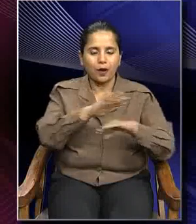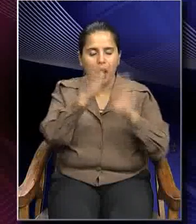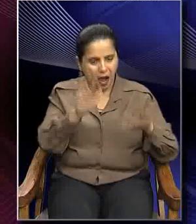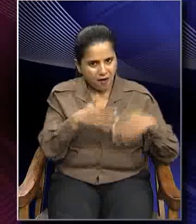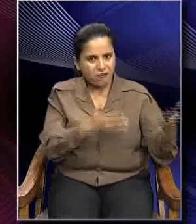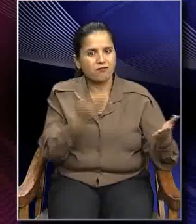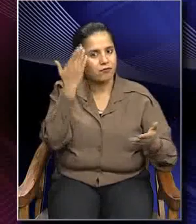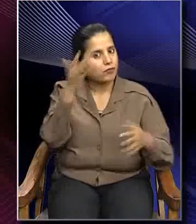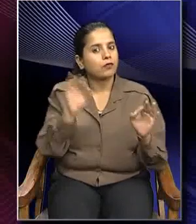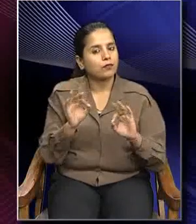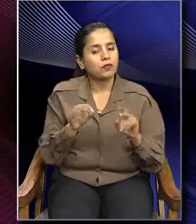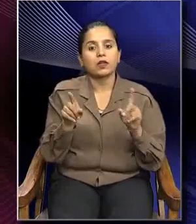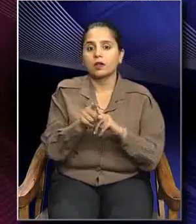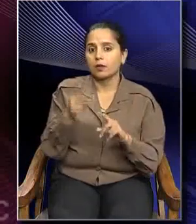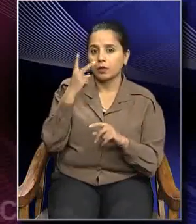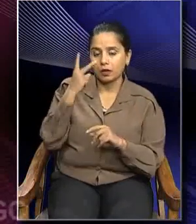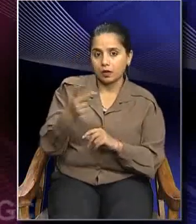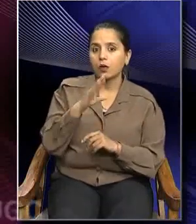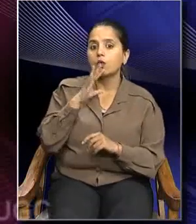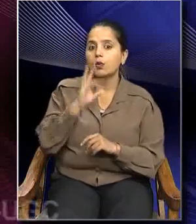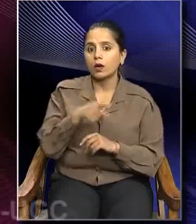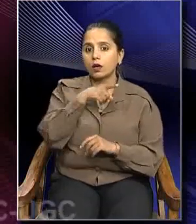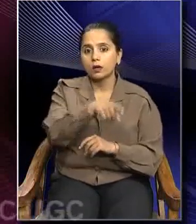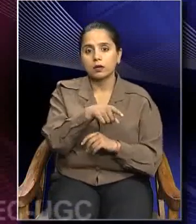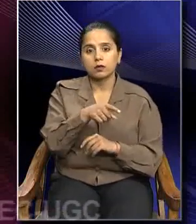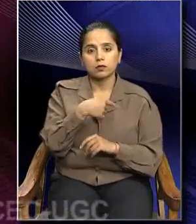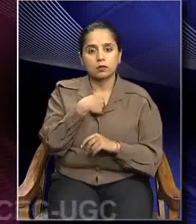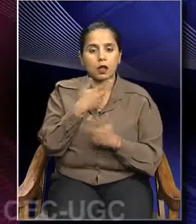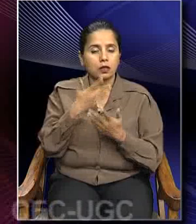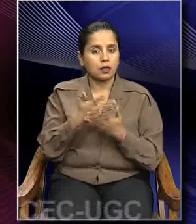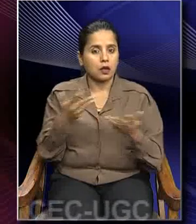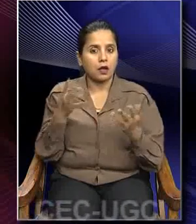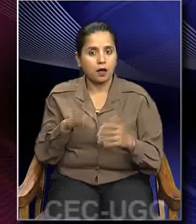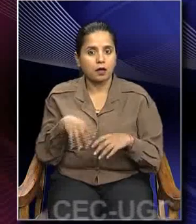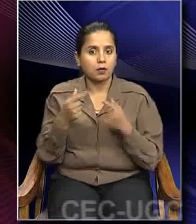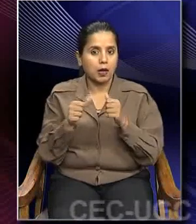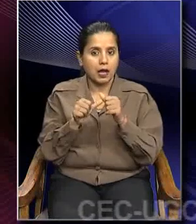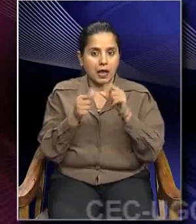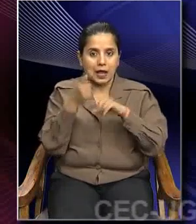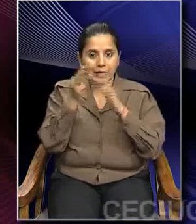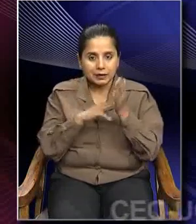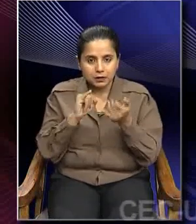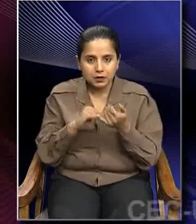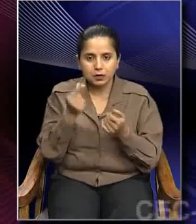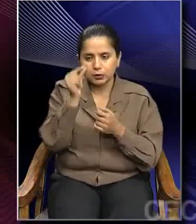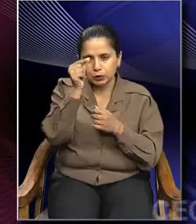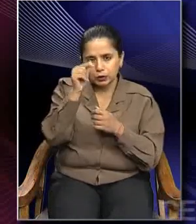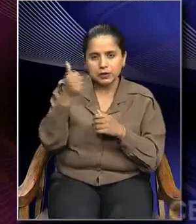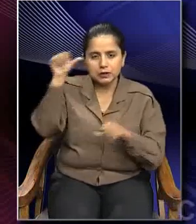nor do we perceive such supersensible entities as atoms, ether or